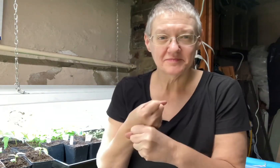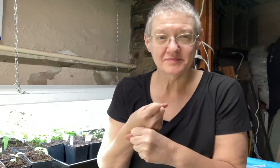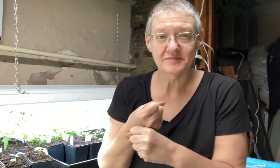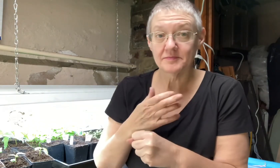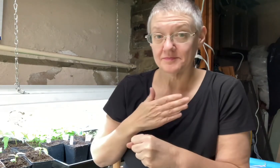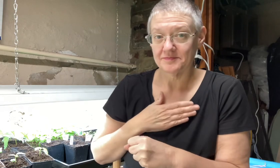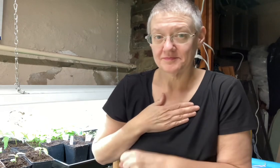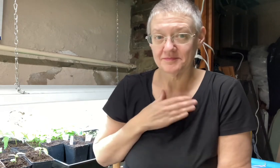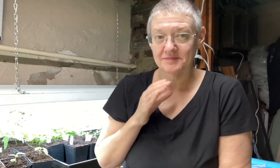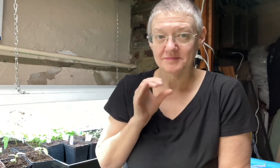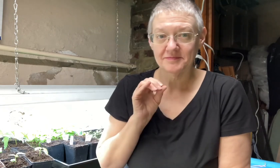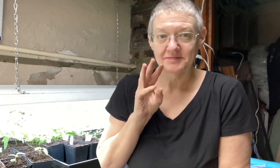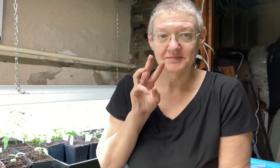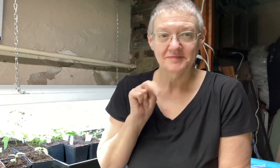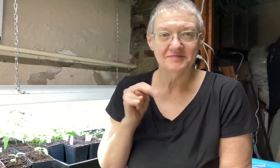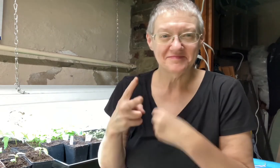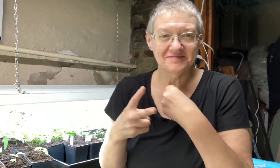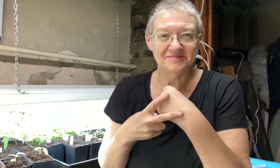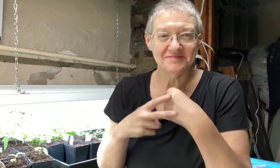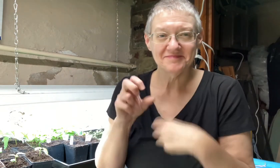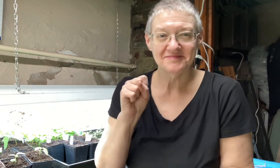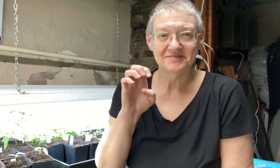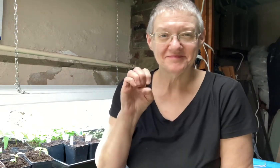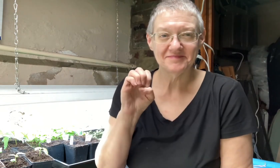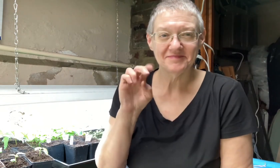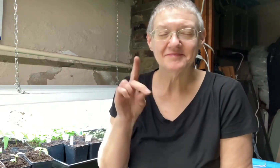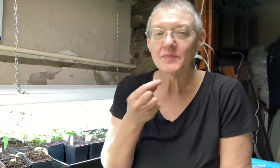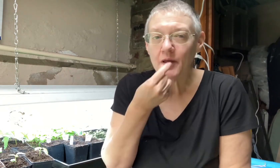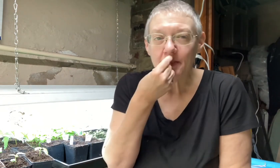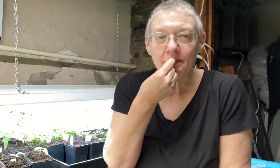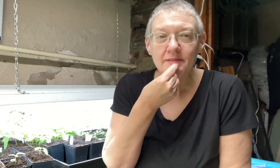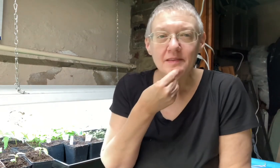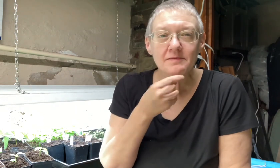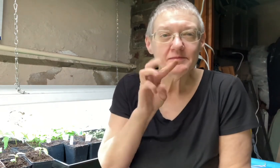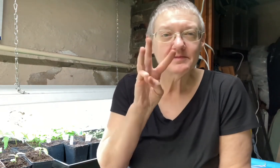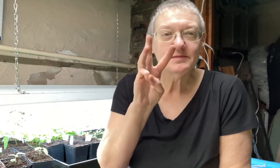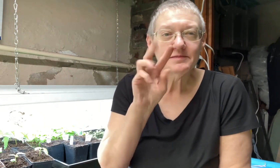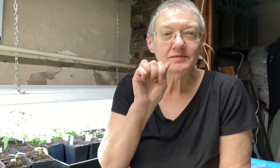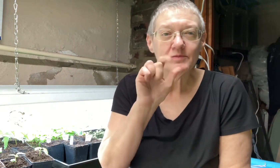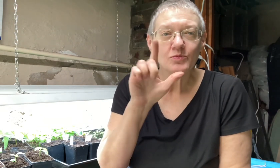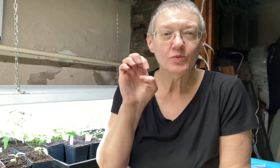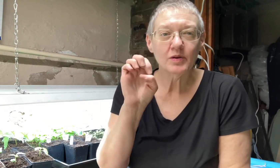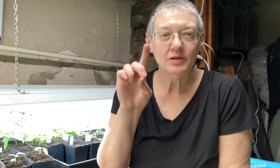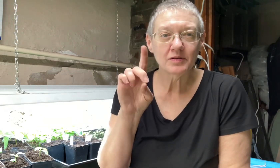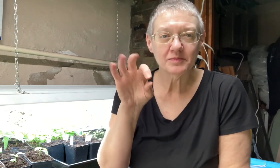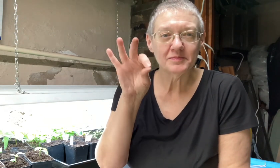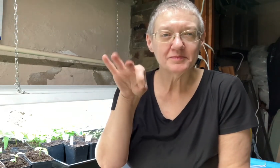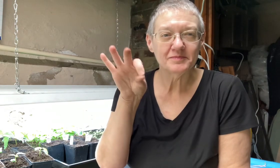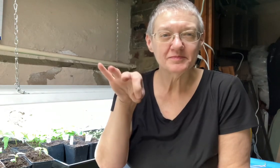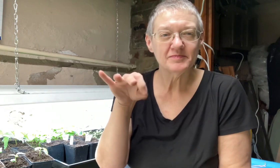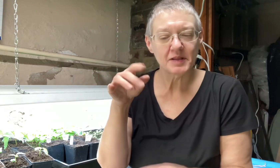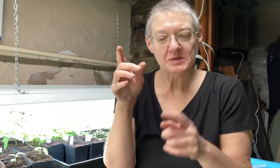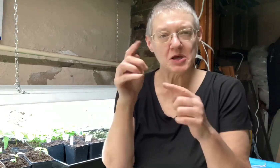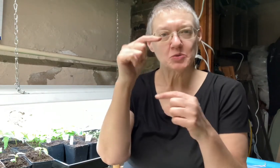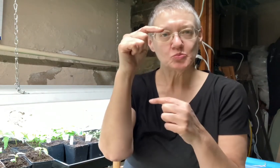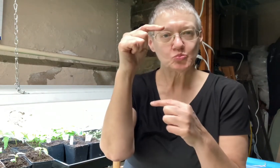these for several years, and these are grown from my own saved seeds. They're a thin-walled,